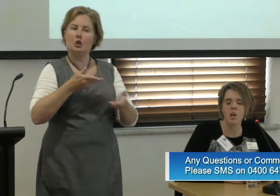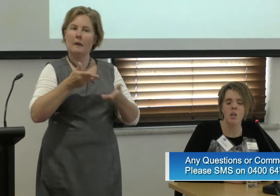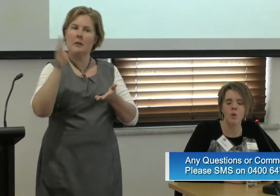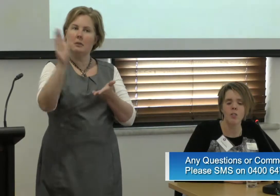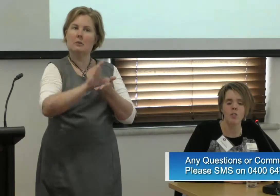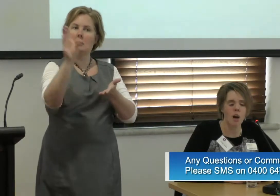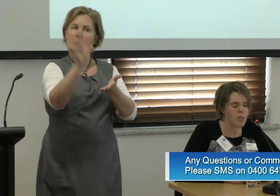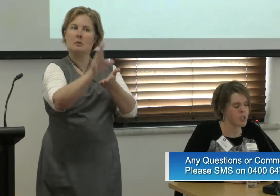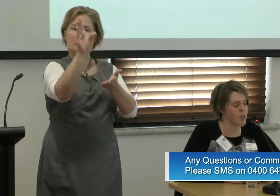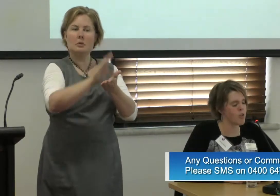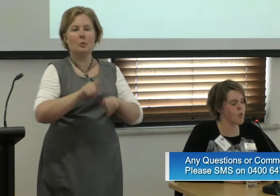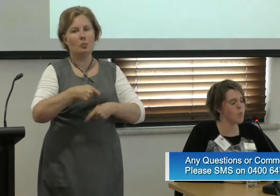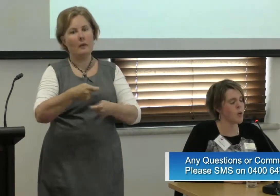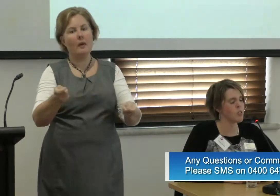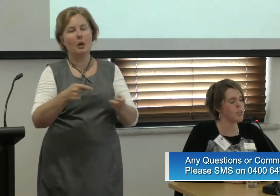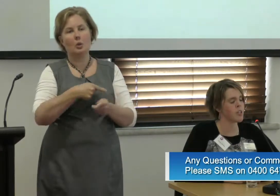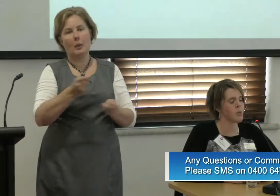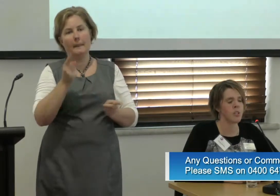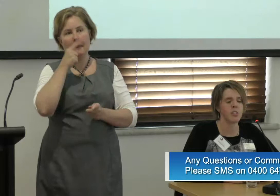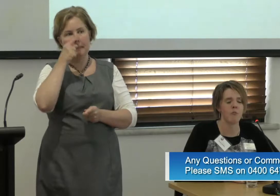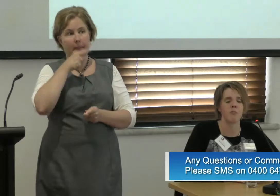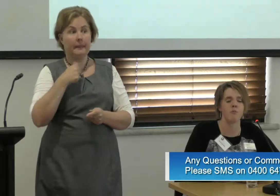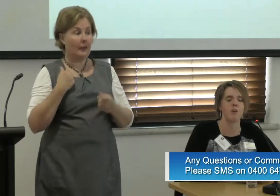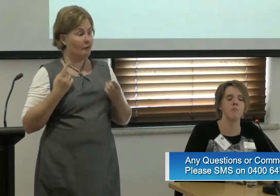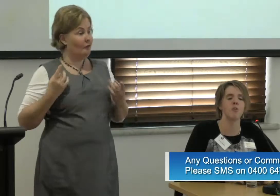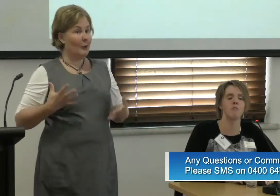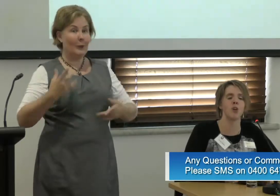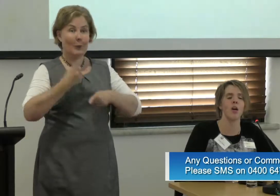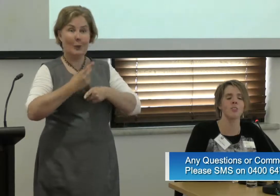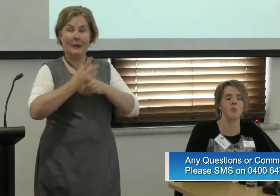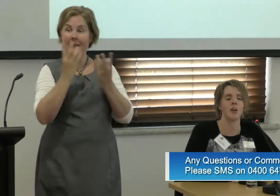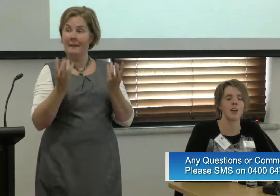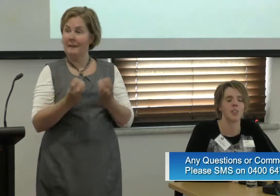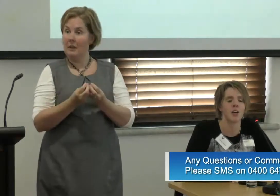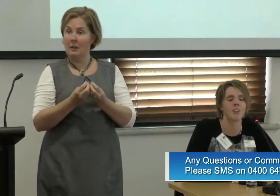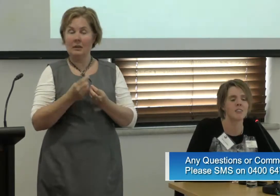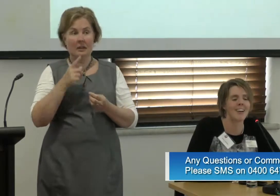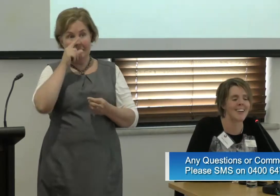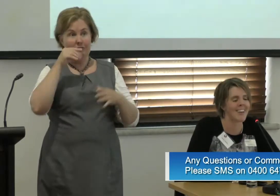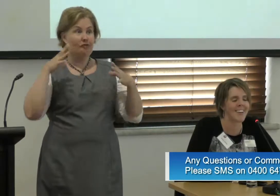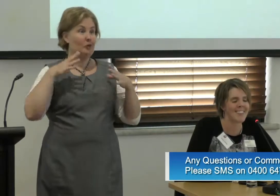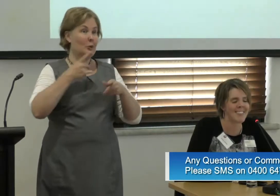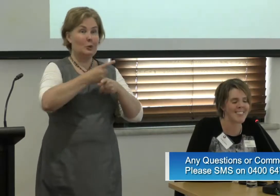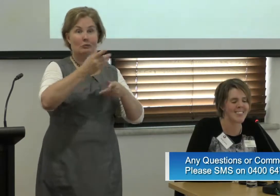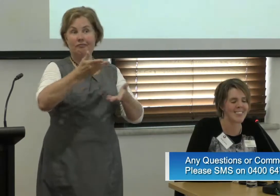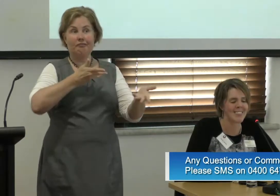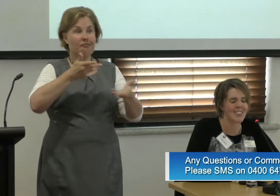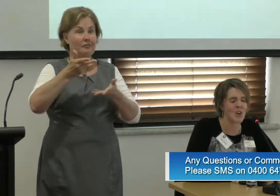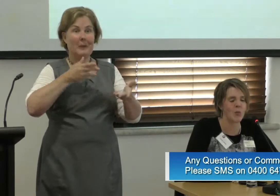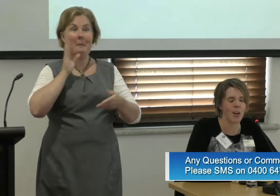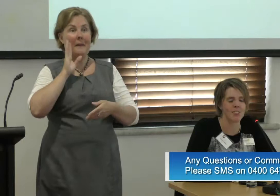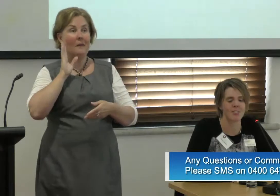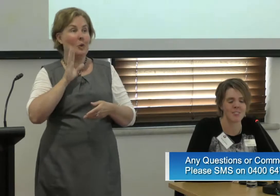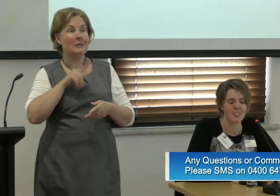Any other questions? I've actually got through all my content, so we can just have a bit of a free-for-all if you like until we get kicked out. We've got about 4 minutes left,